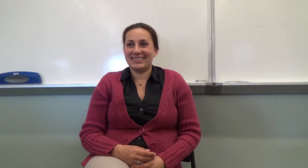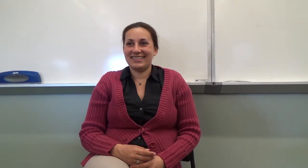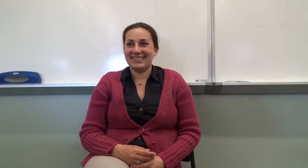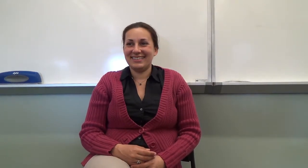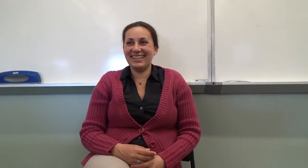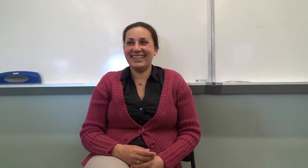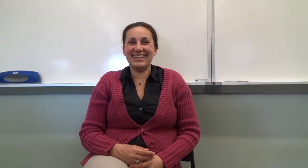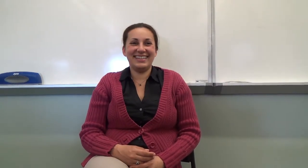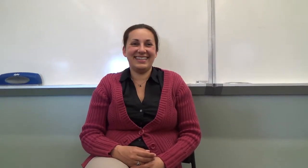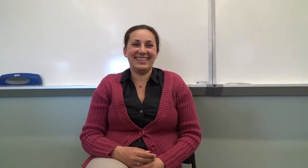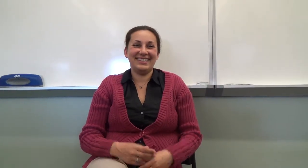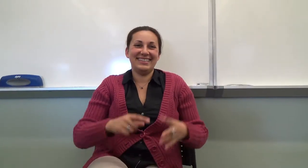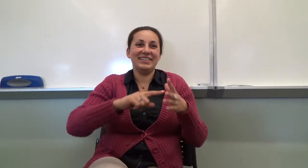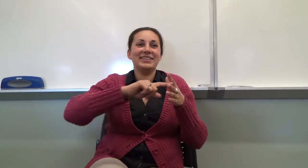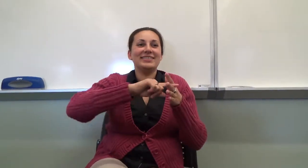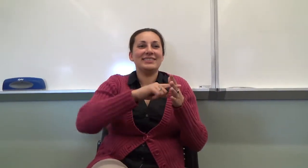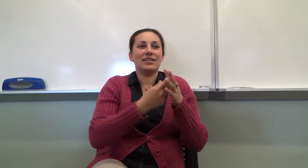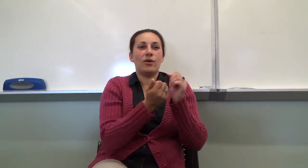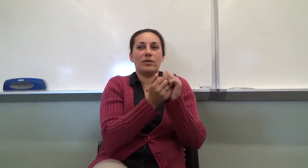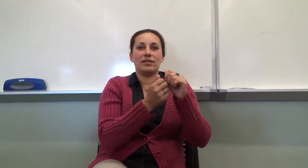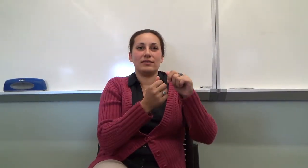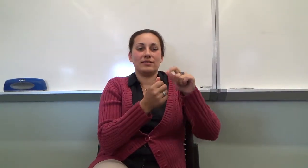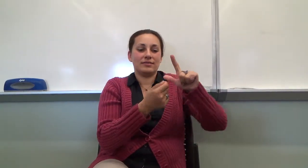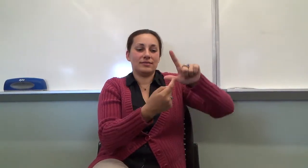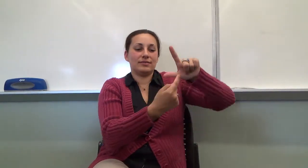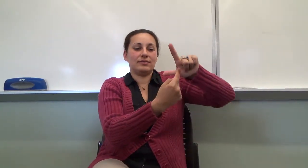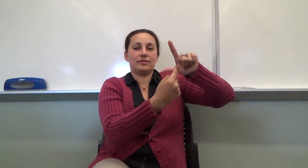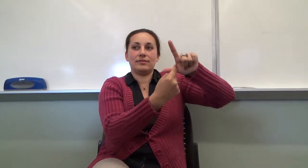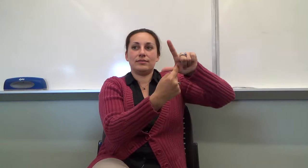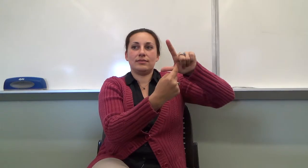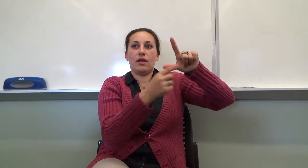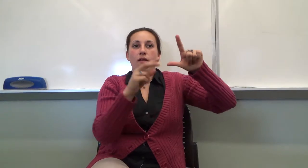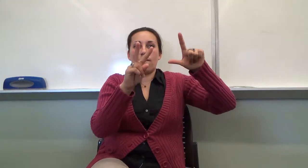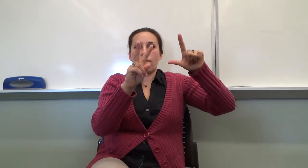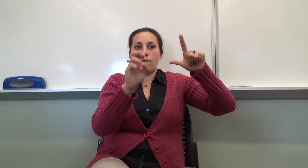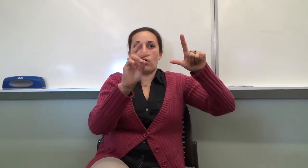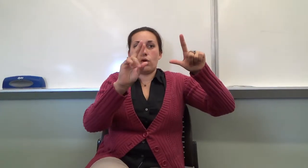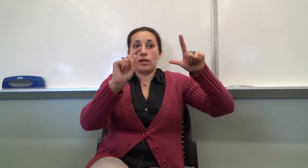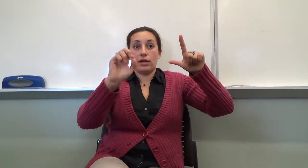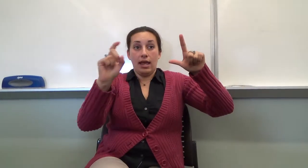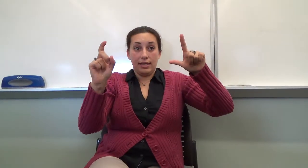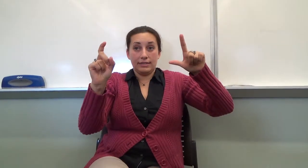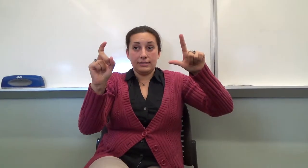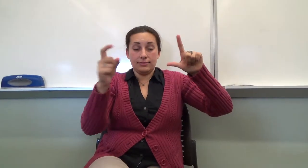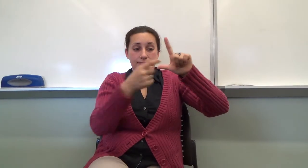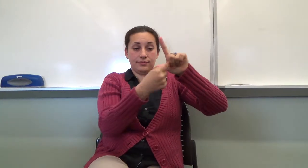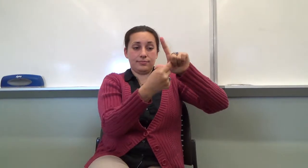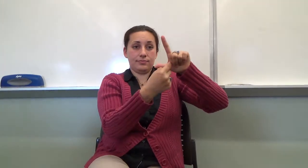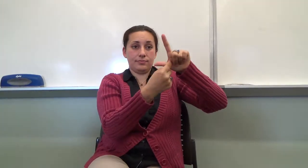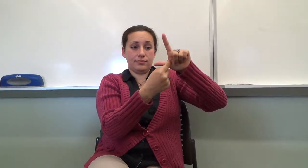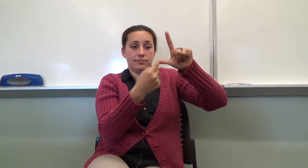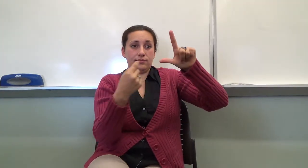So you start out with the vertex, and let's say you have a ray that goes somewhere up here.